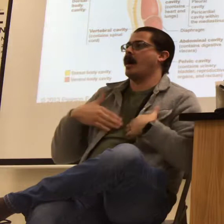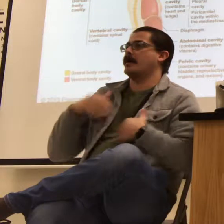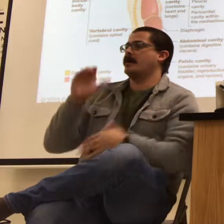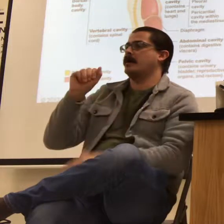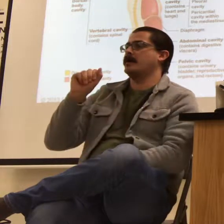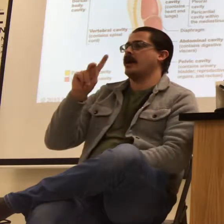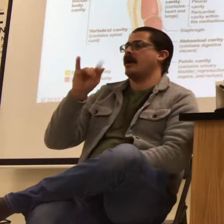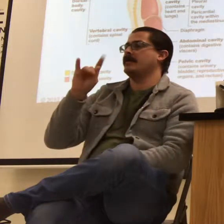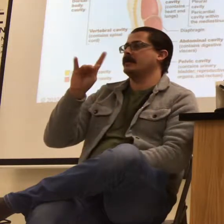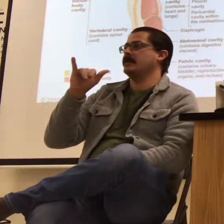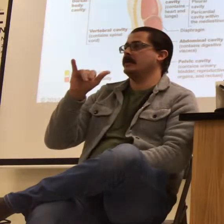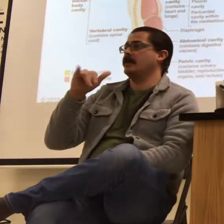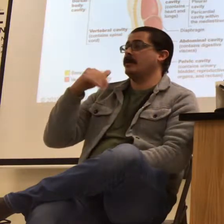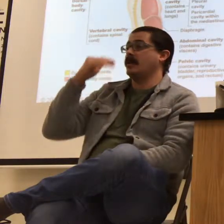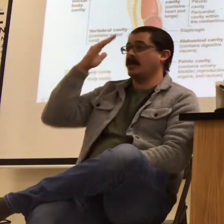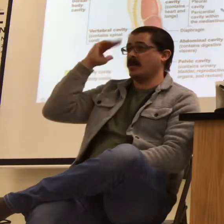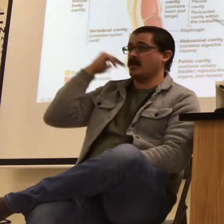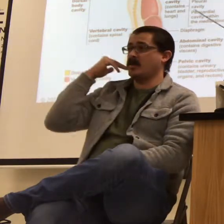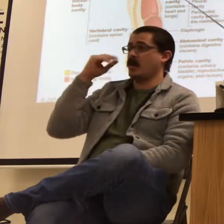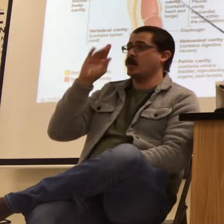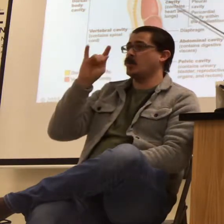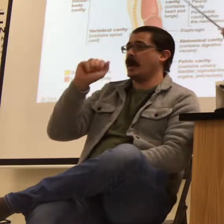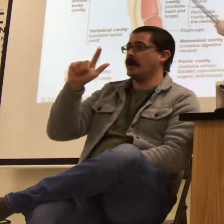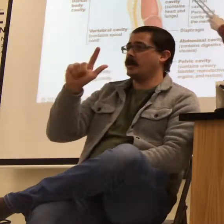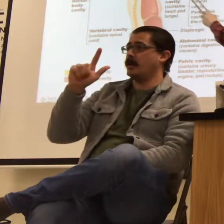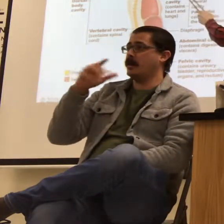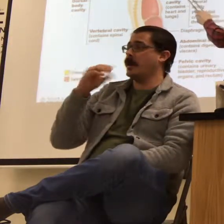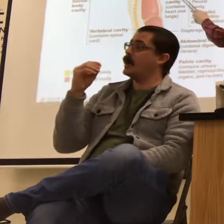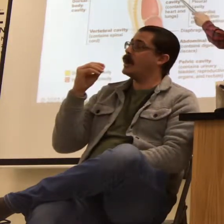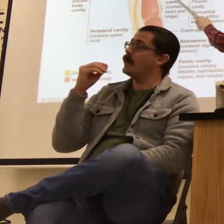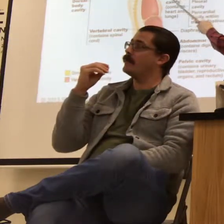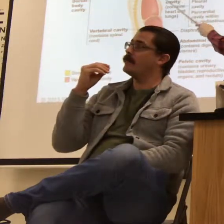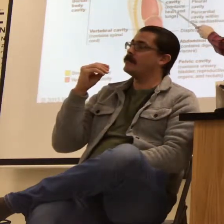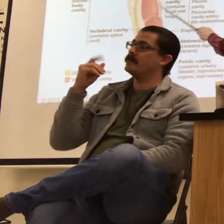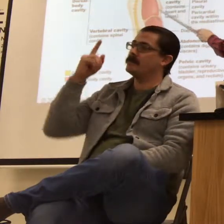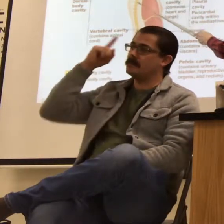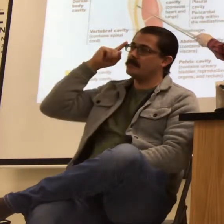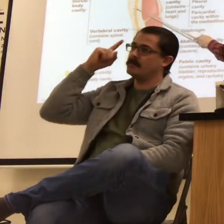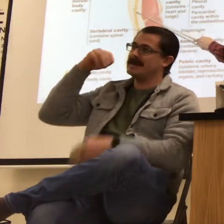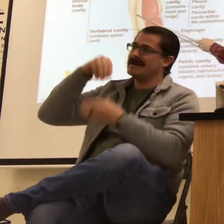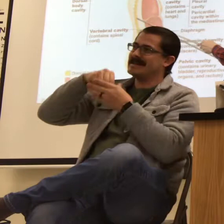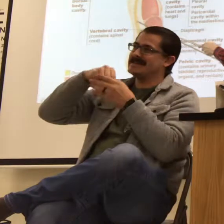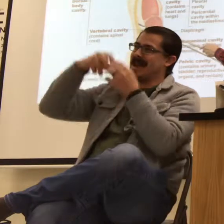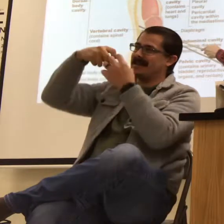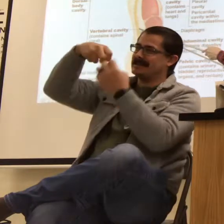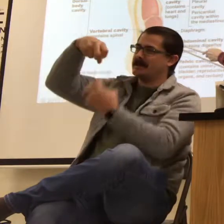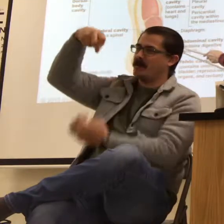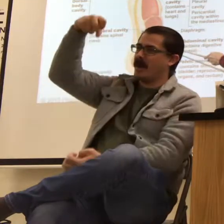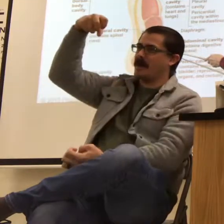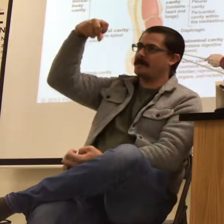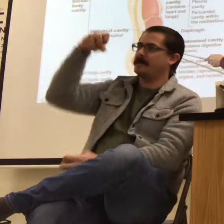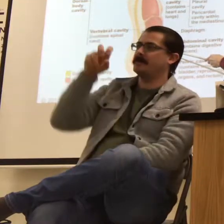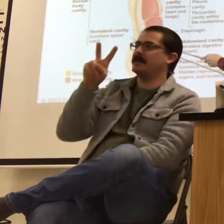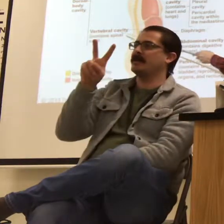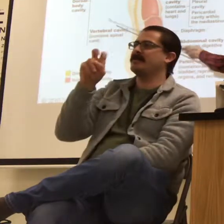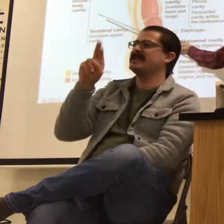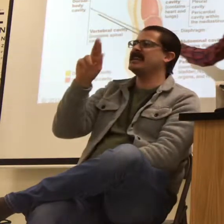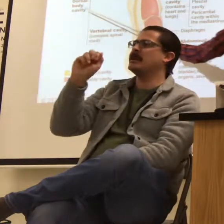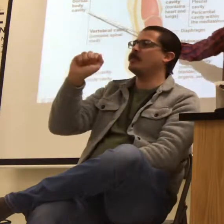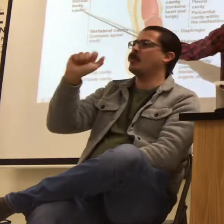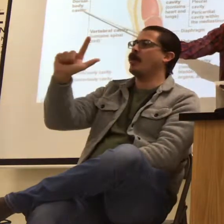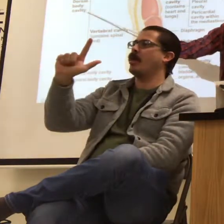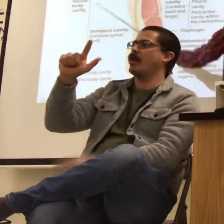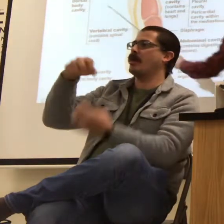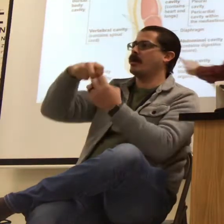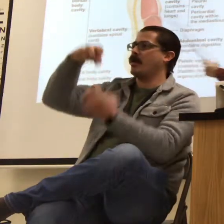If you look at the cranial and vertebral cavities here and along inside the spine, inside the vertebral column, that's